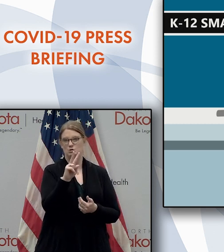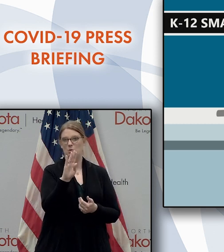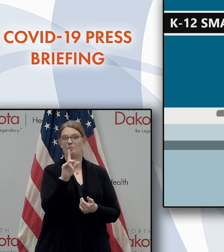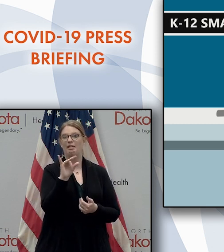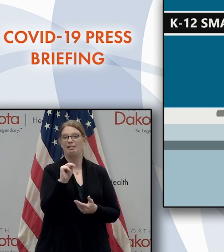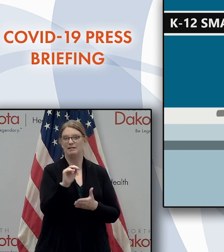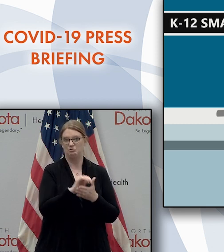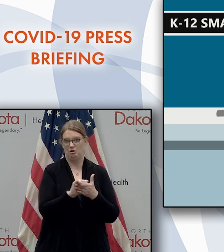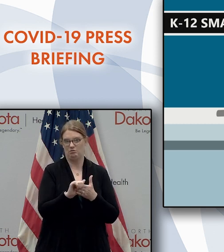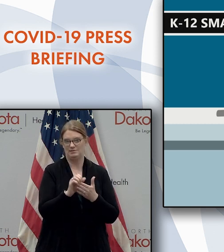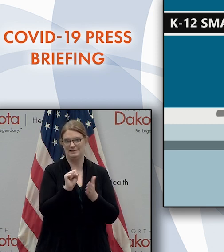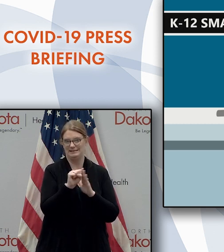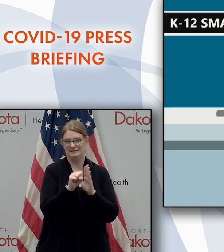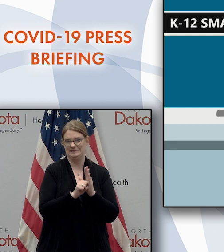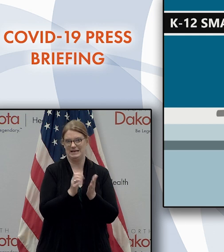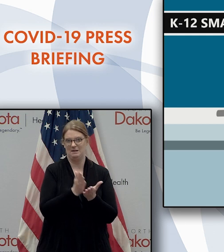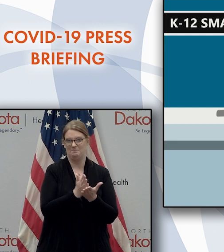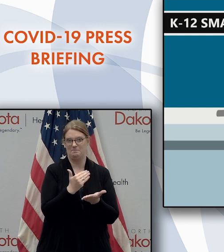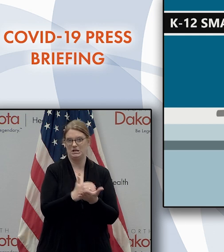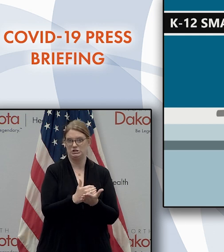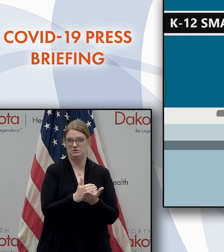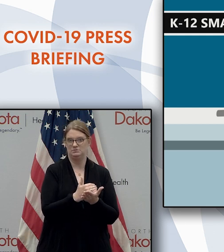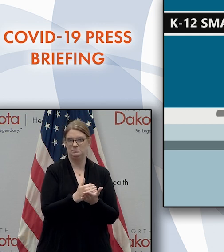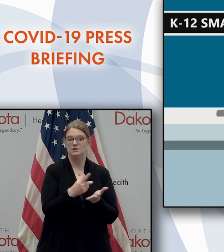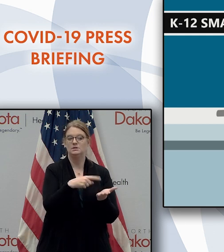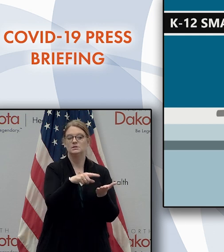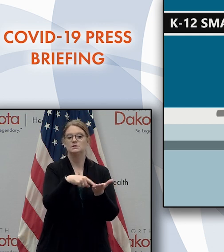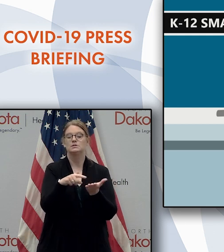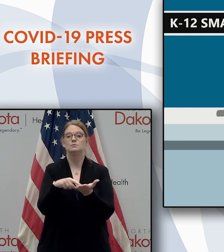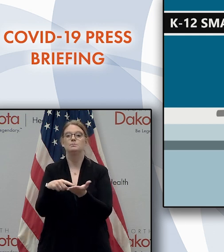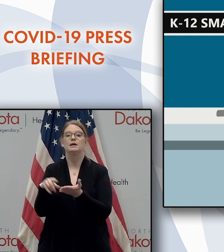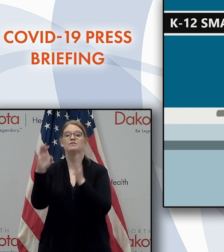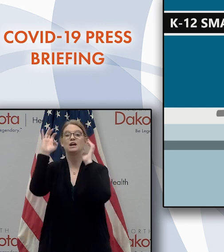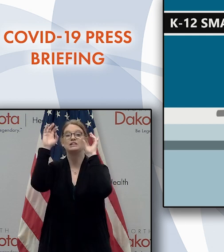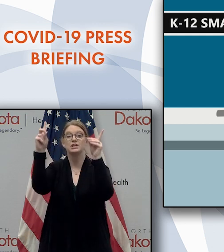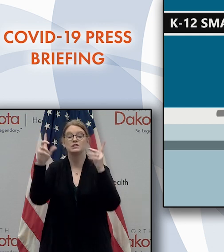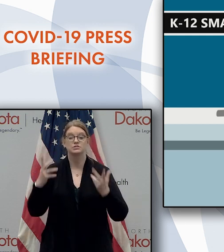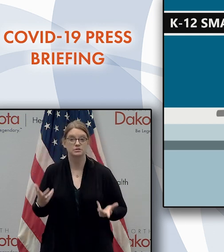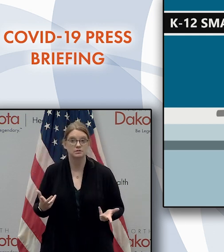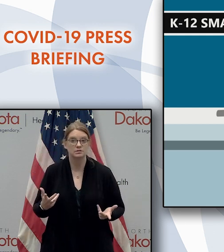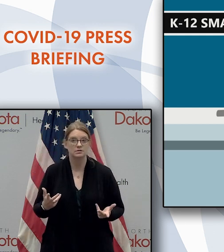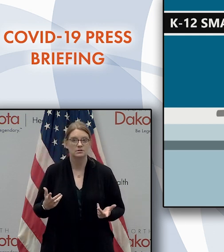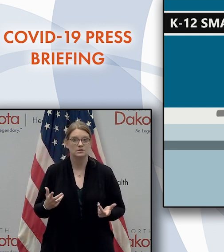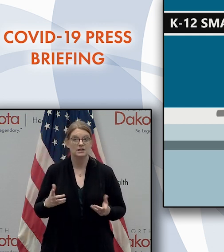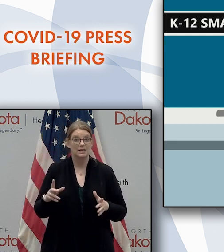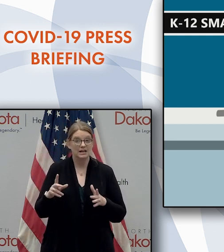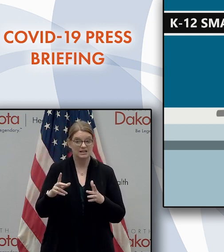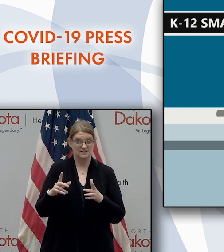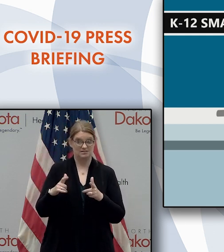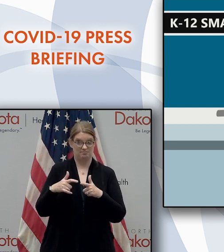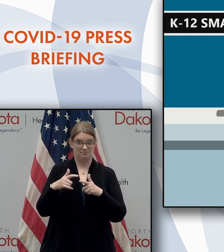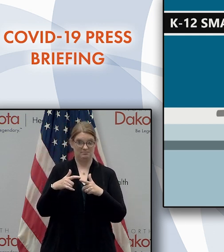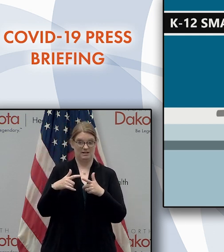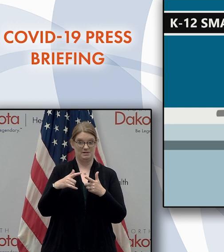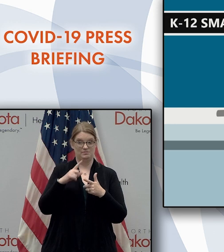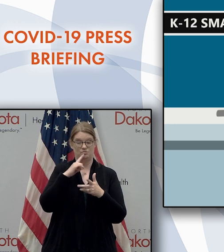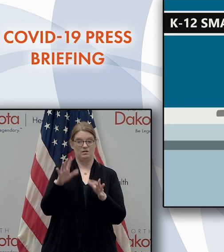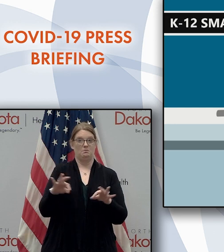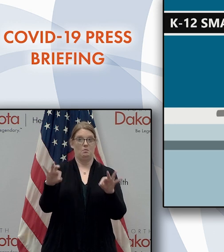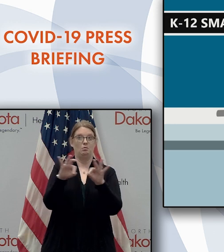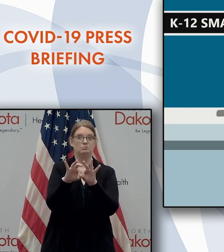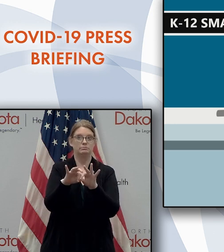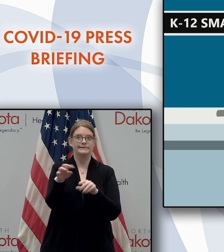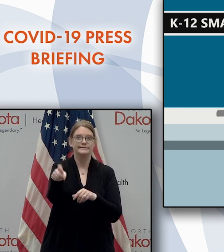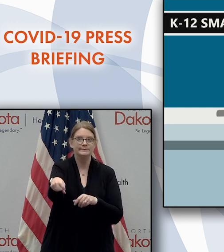item in the state budget, one of the largest. And certainly it's the largest because it's one of the most important things we do is to educate